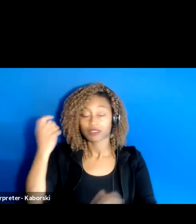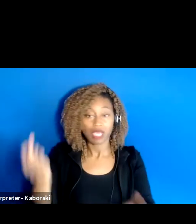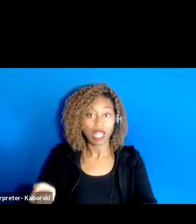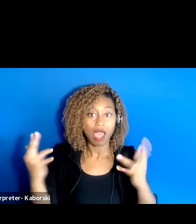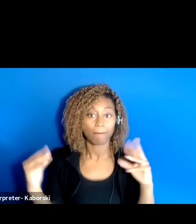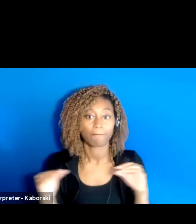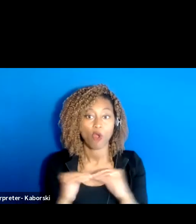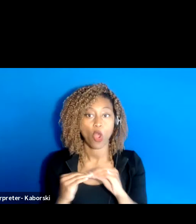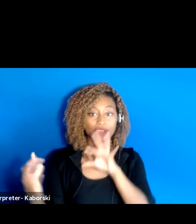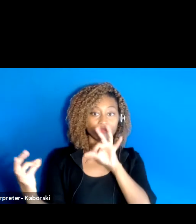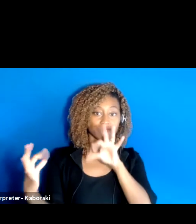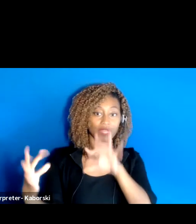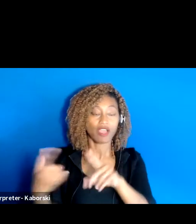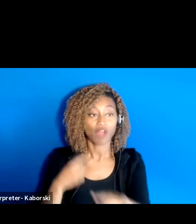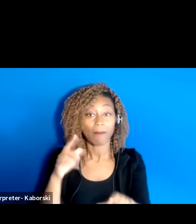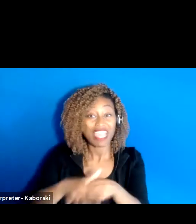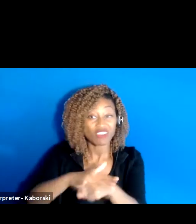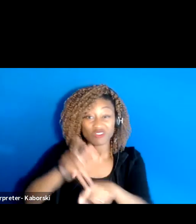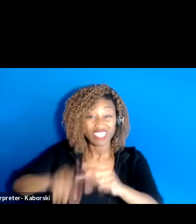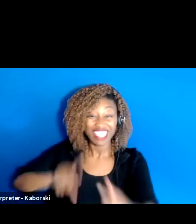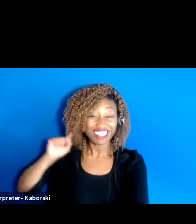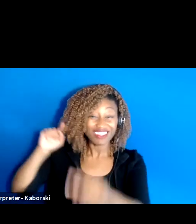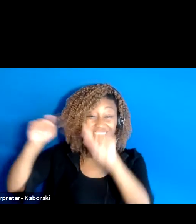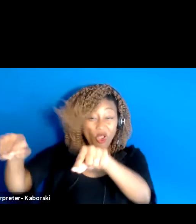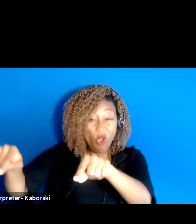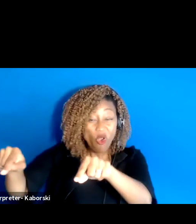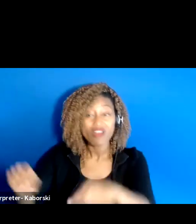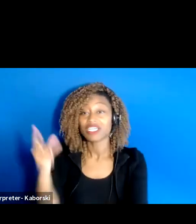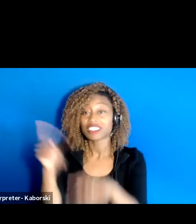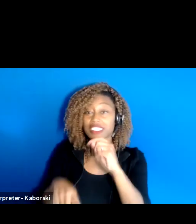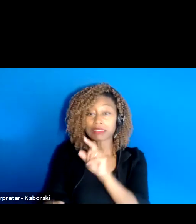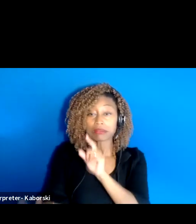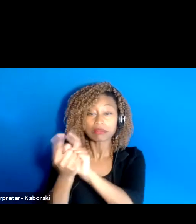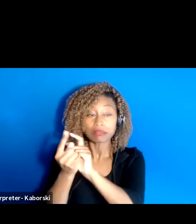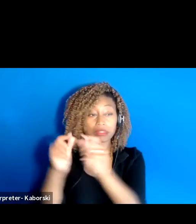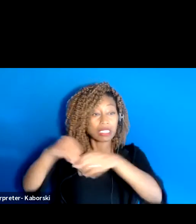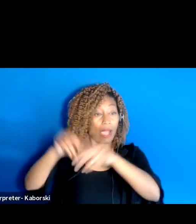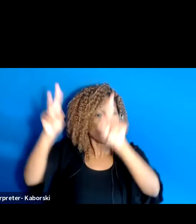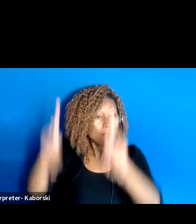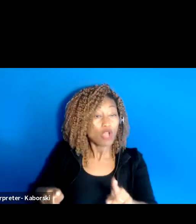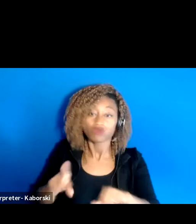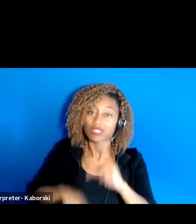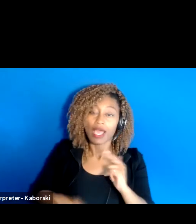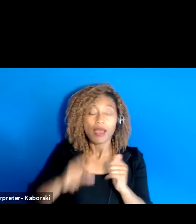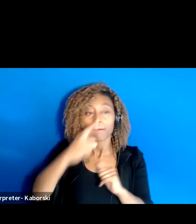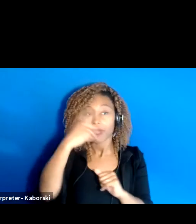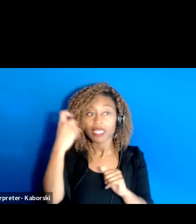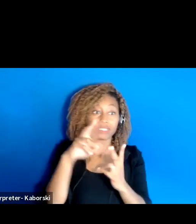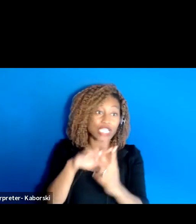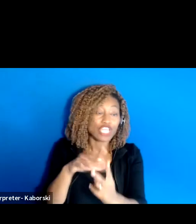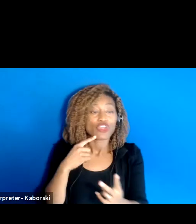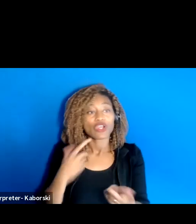input from areas that we couldn't meet and reach in person, whether or not it was because there